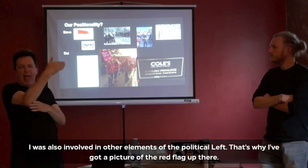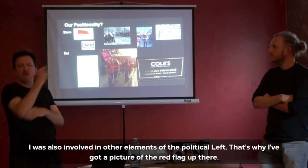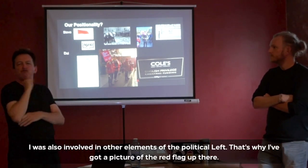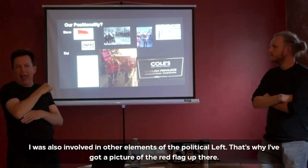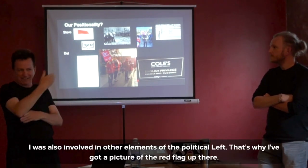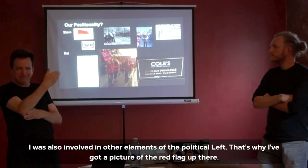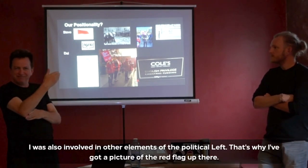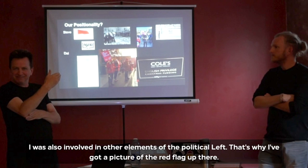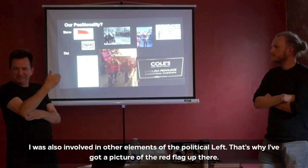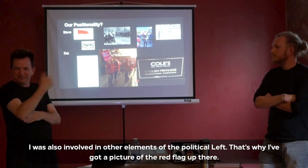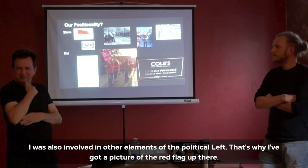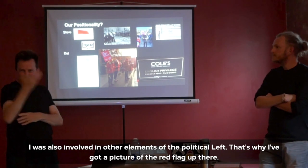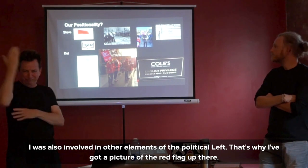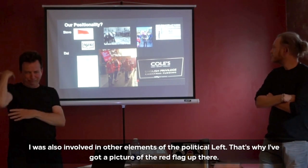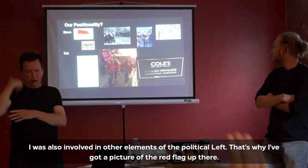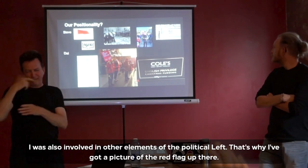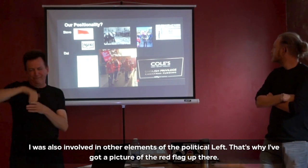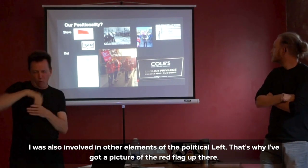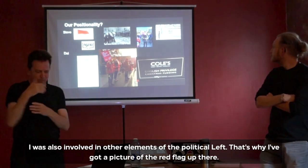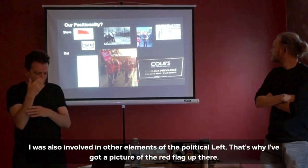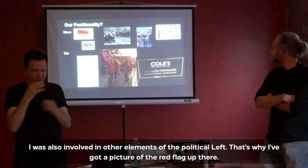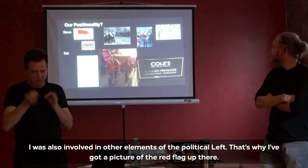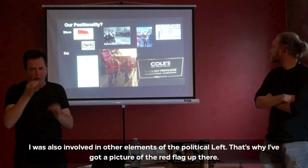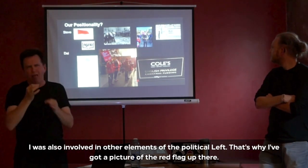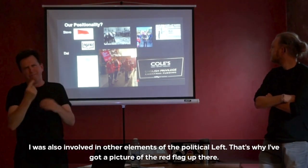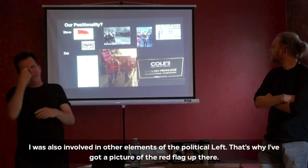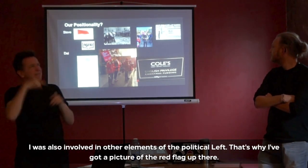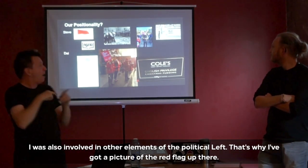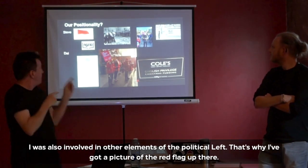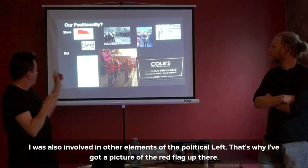other elements of the political left. That's why I've got the picture of the red flag up there.